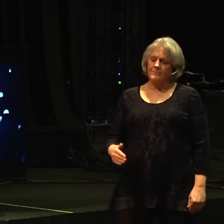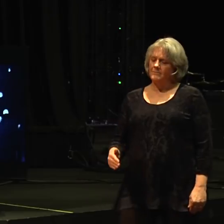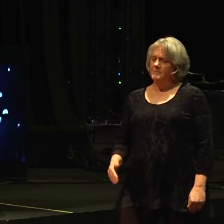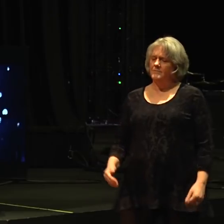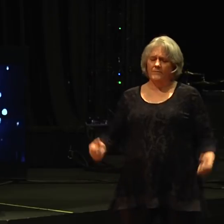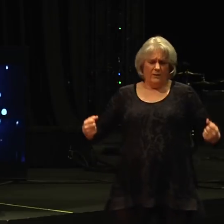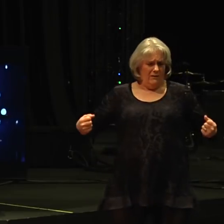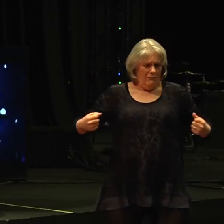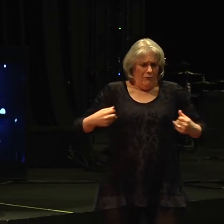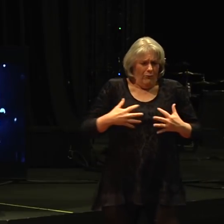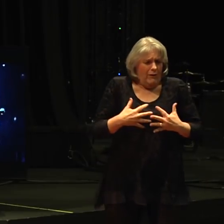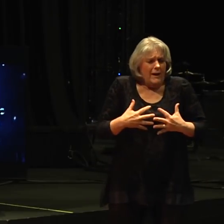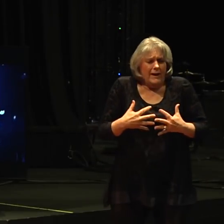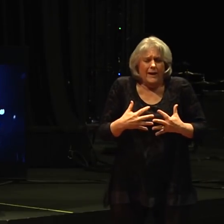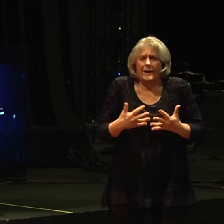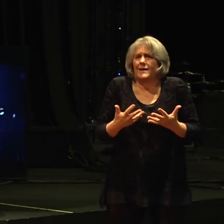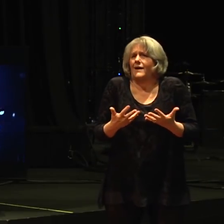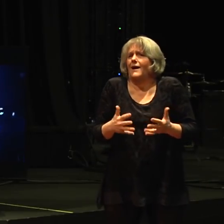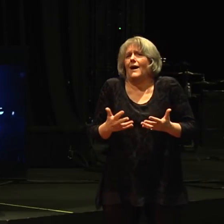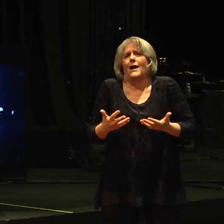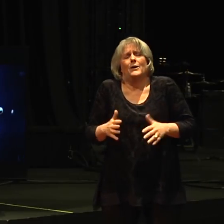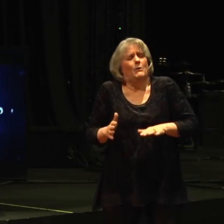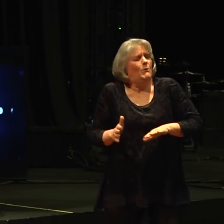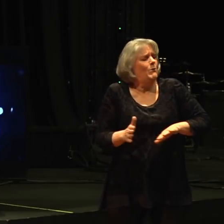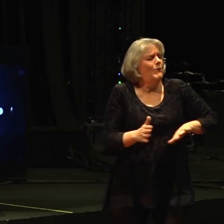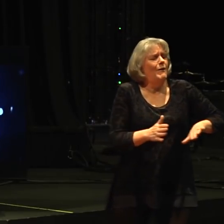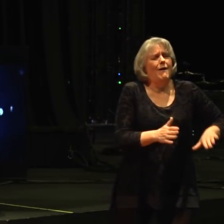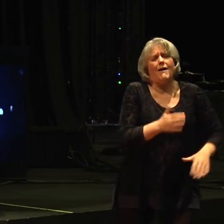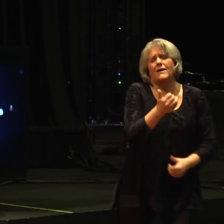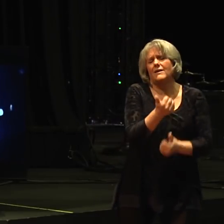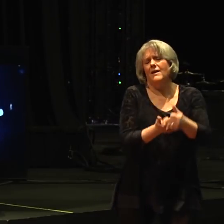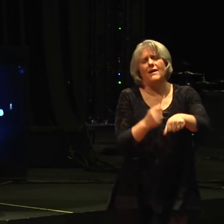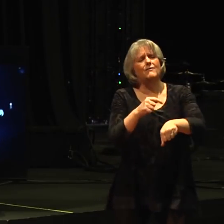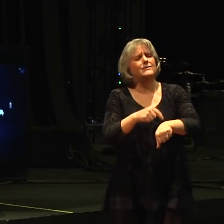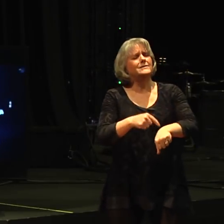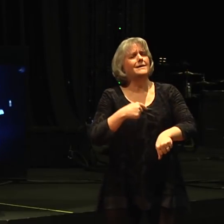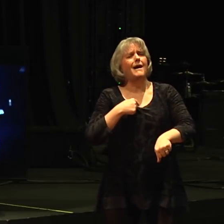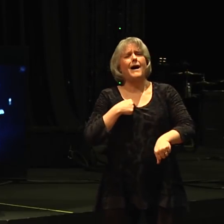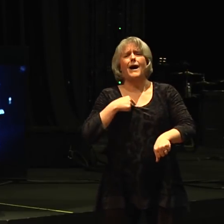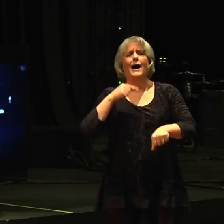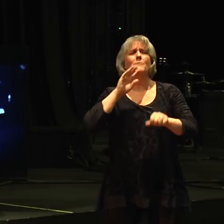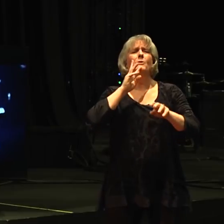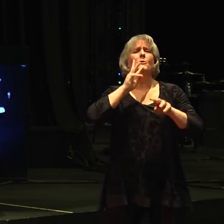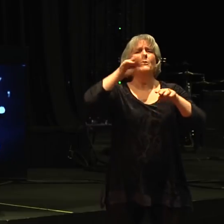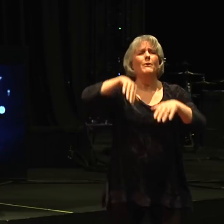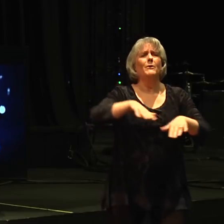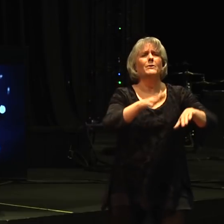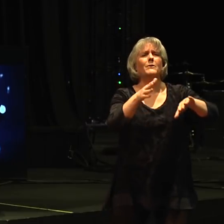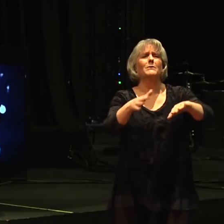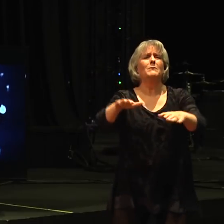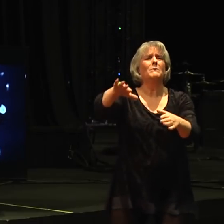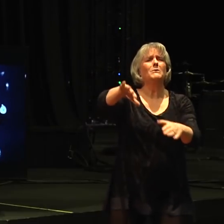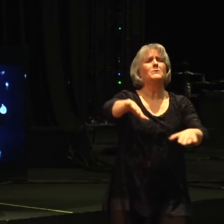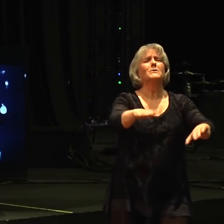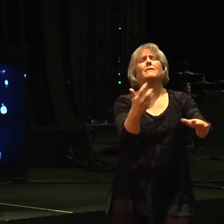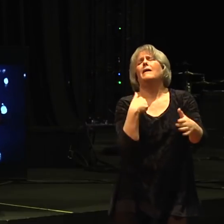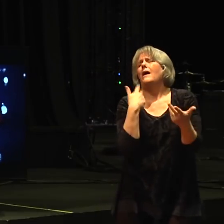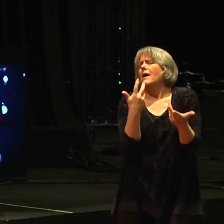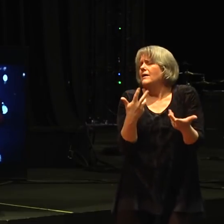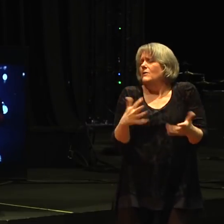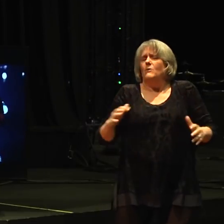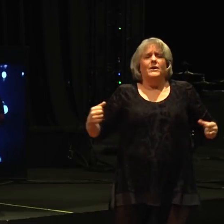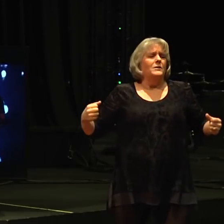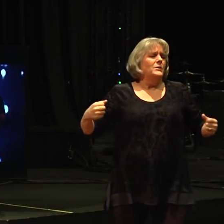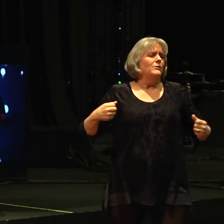I don't wanna be afraid every time I face the waves. I don't wanna